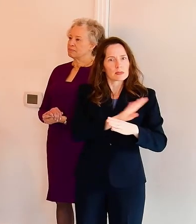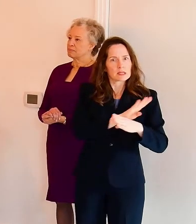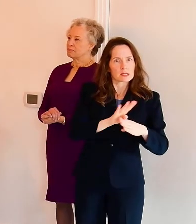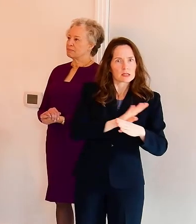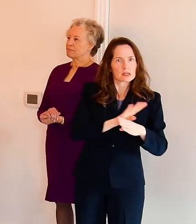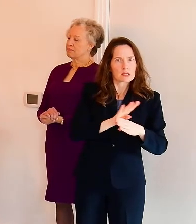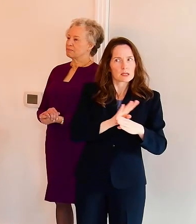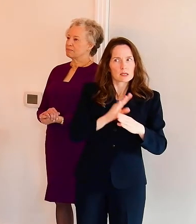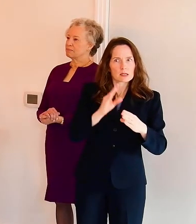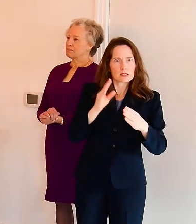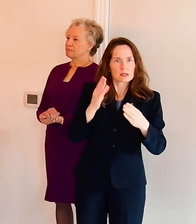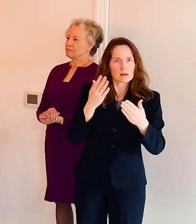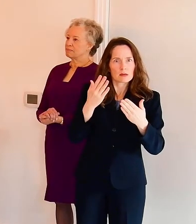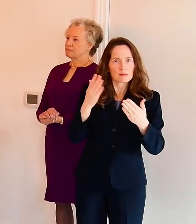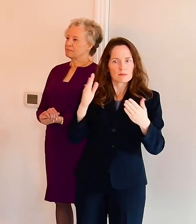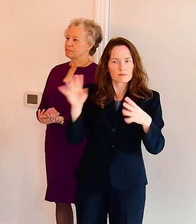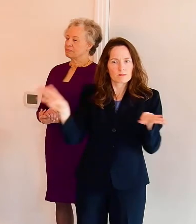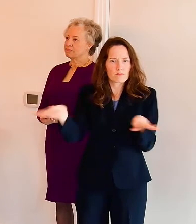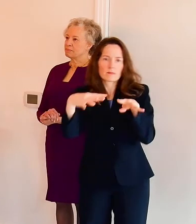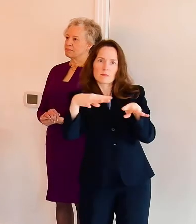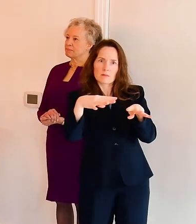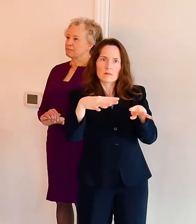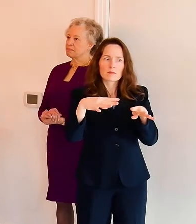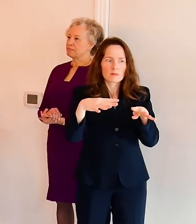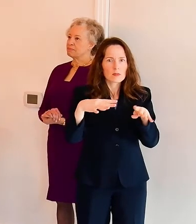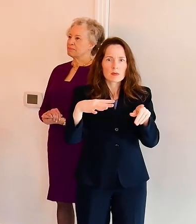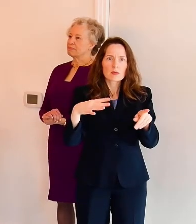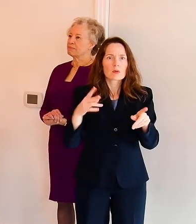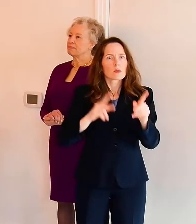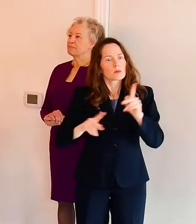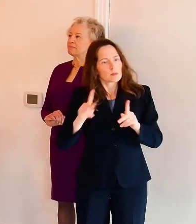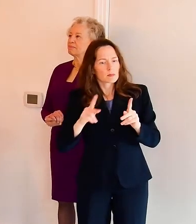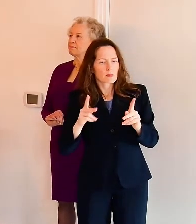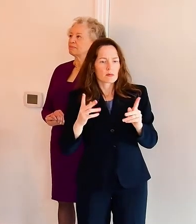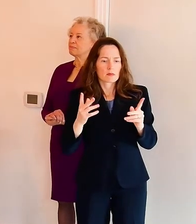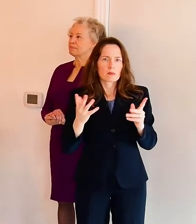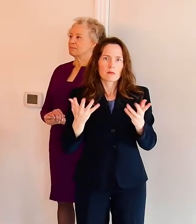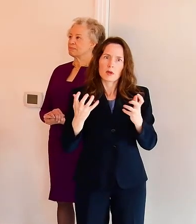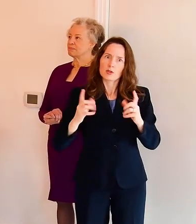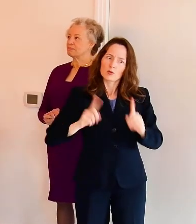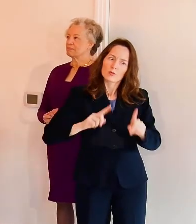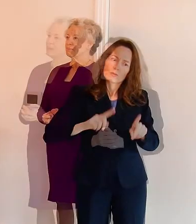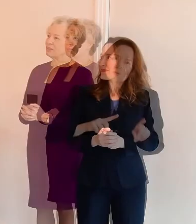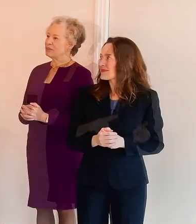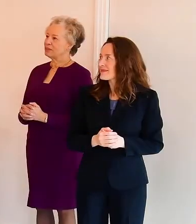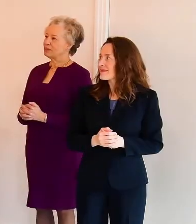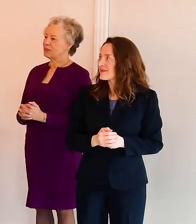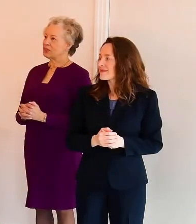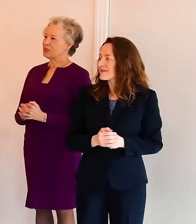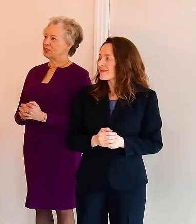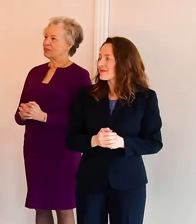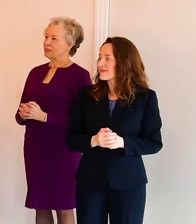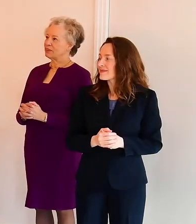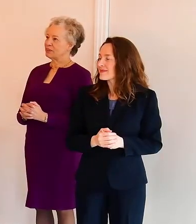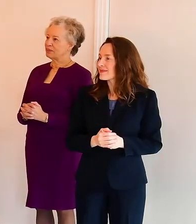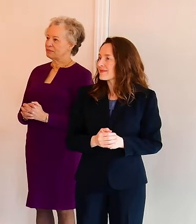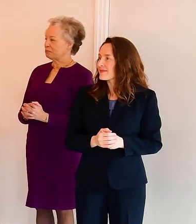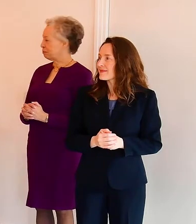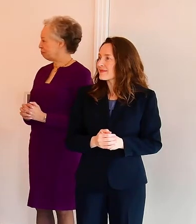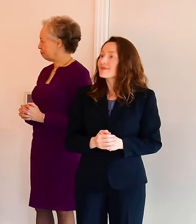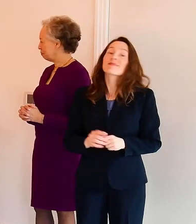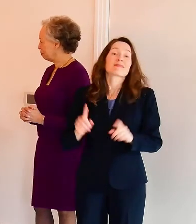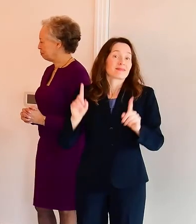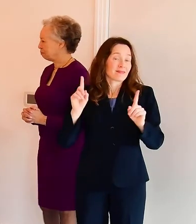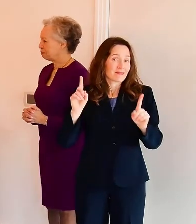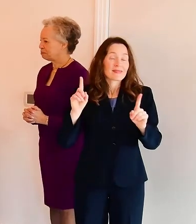the workforce shortage by attracting inspired individuals to hospitality jobs. Actually, just like